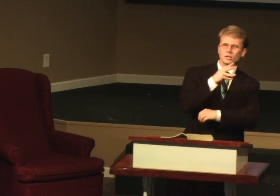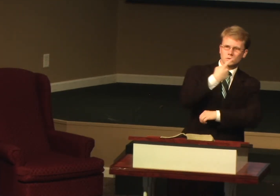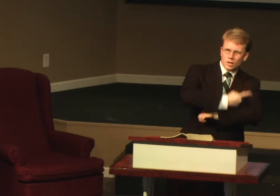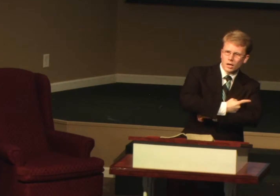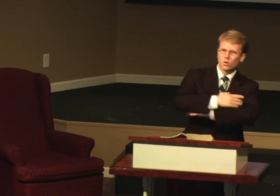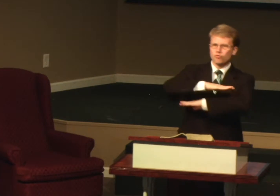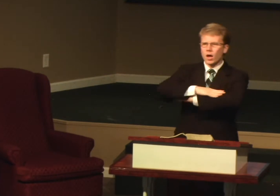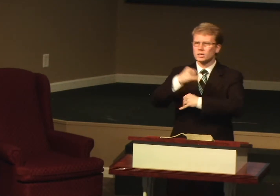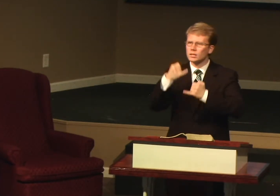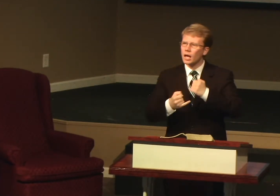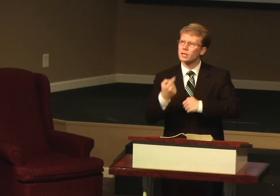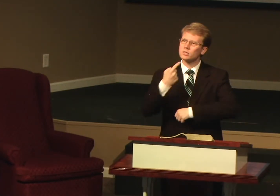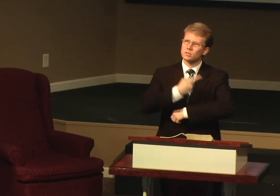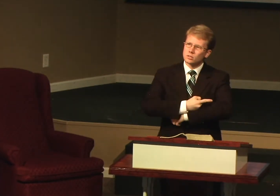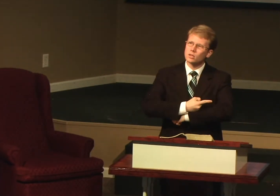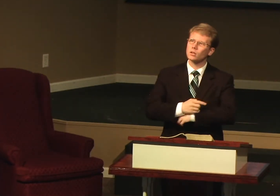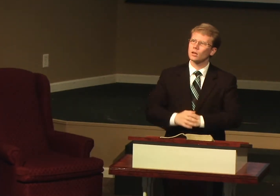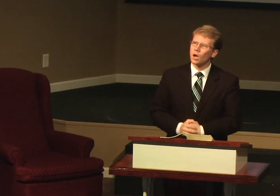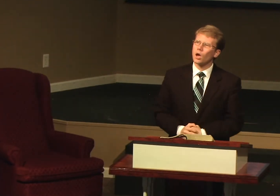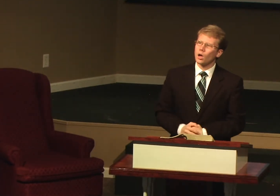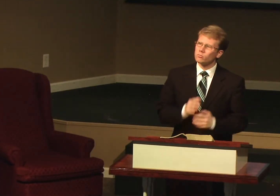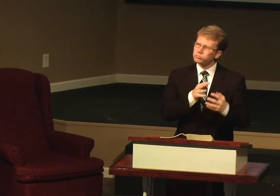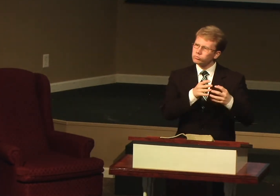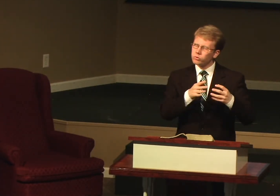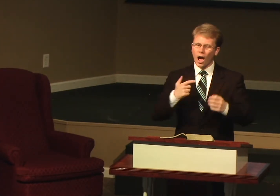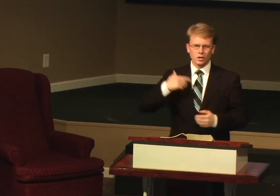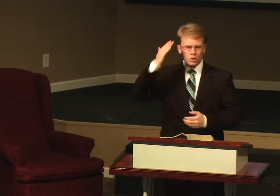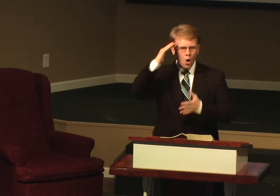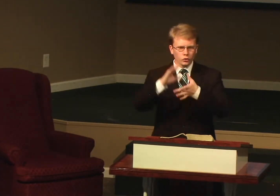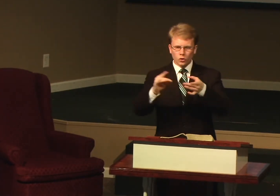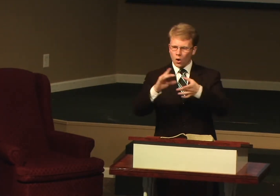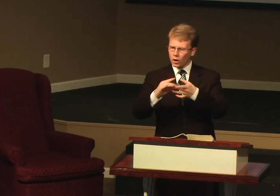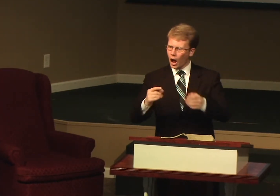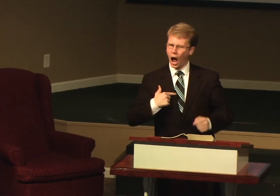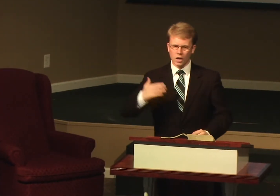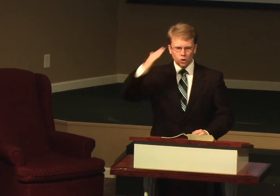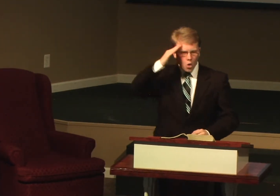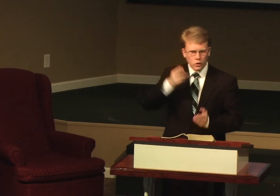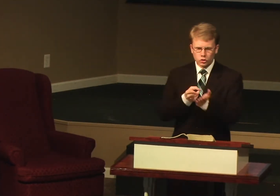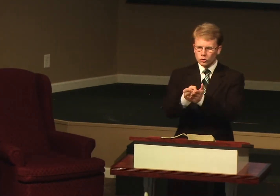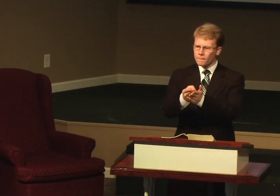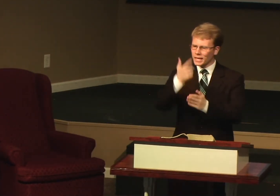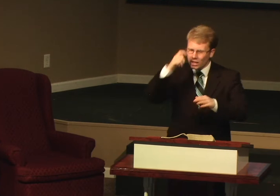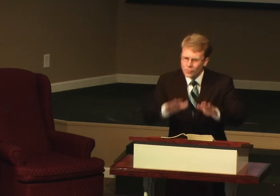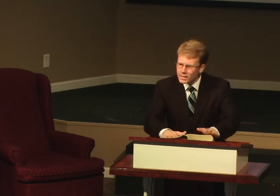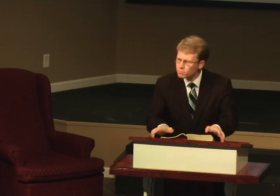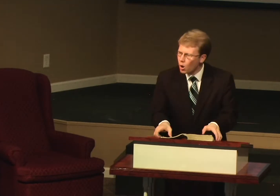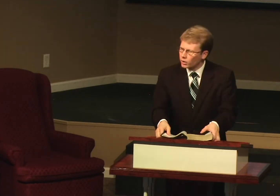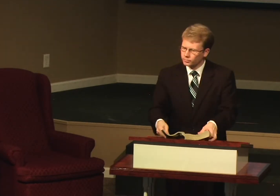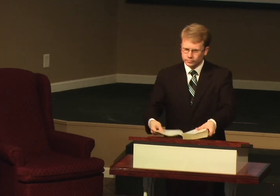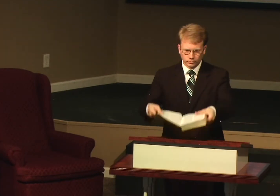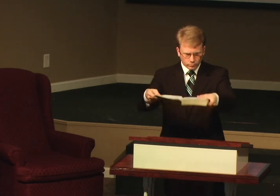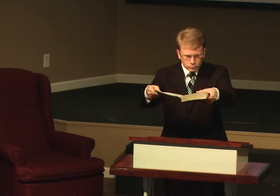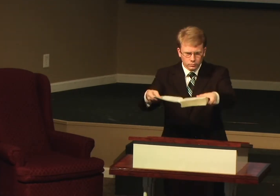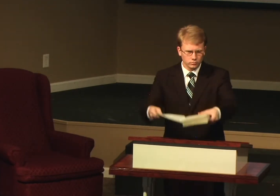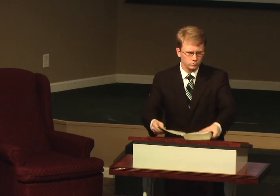the world in 7 days. That's where I get it from, this book. All that took place, every story that I know to be